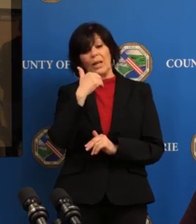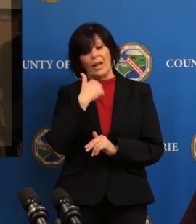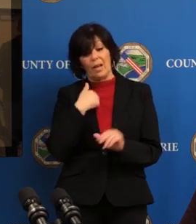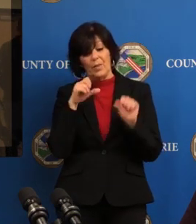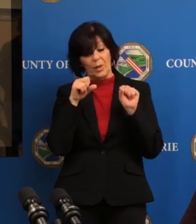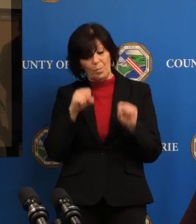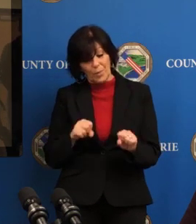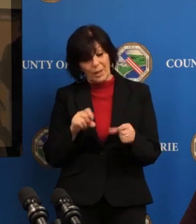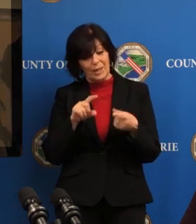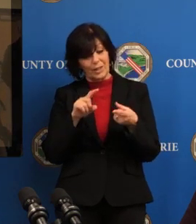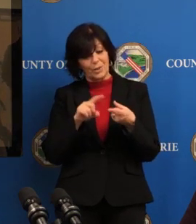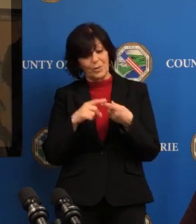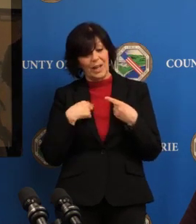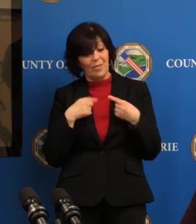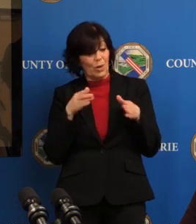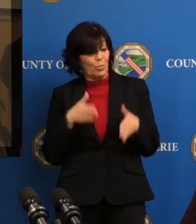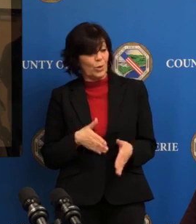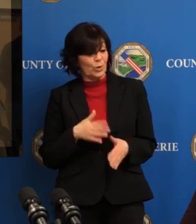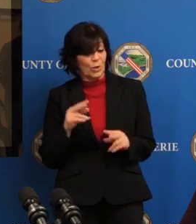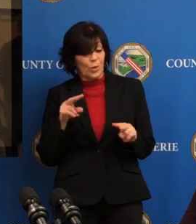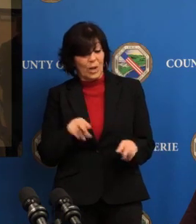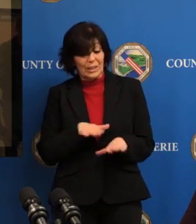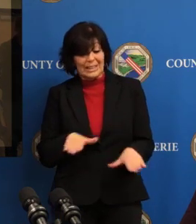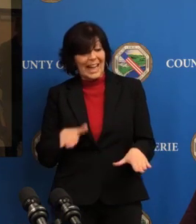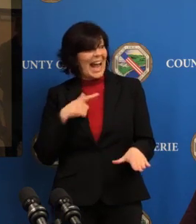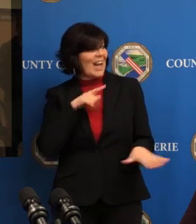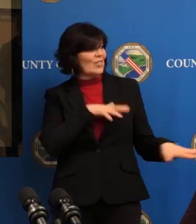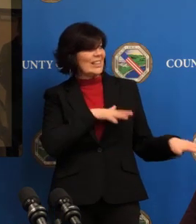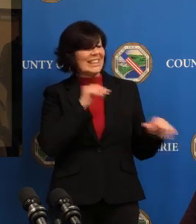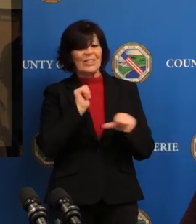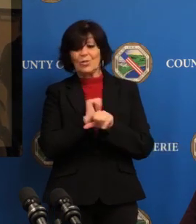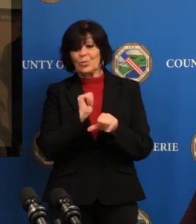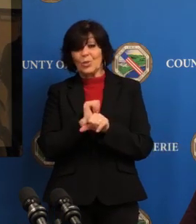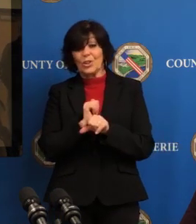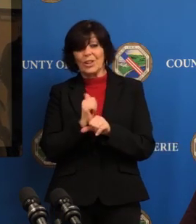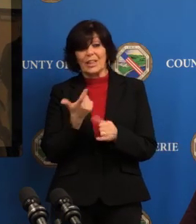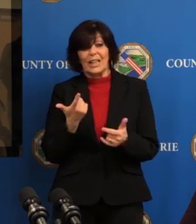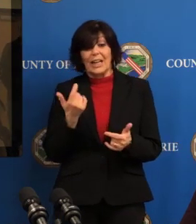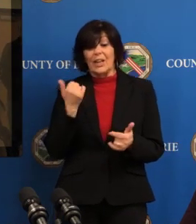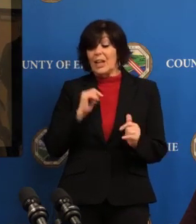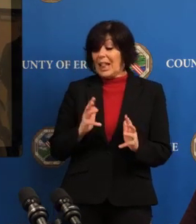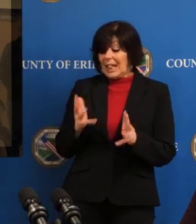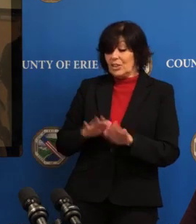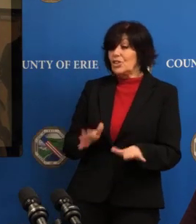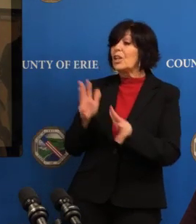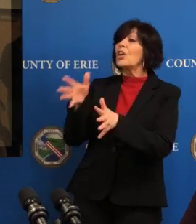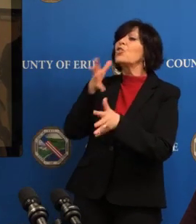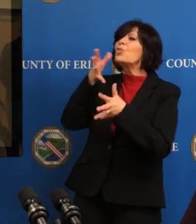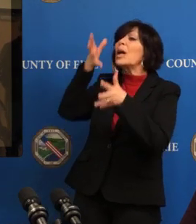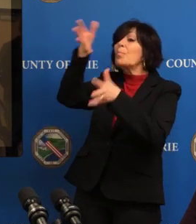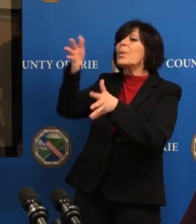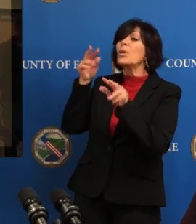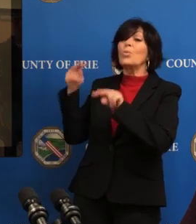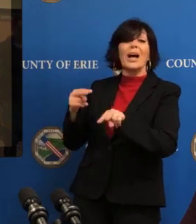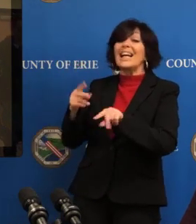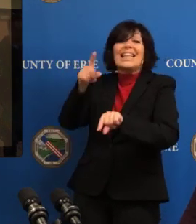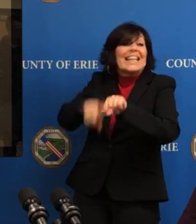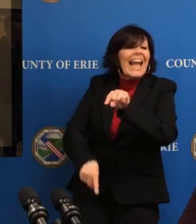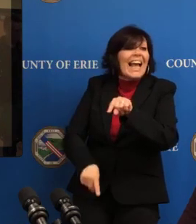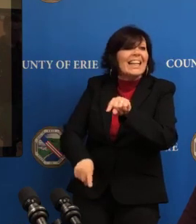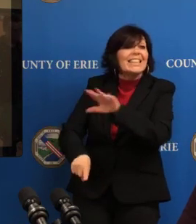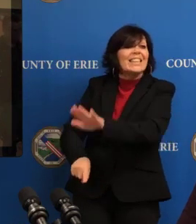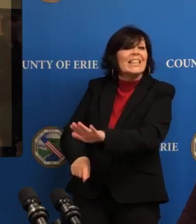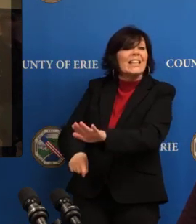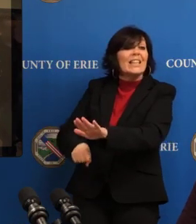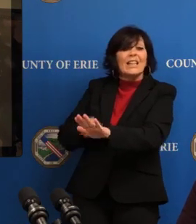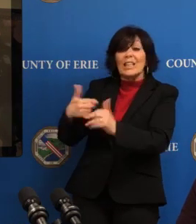ability to have somebody watch their children. They maybe would have left their children with their parents, the grandparents, but they're afraid to do